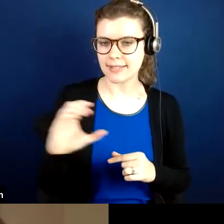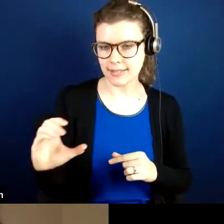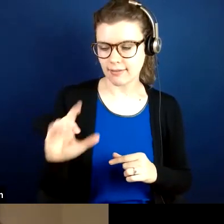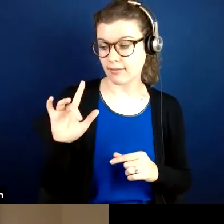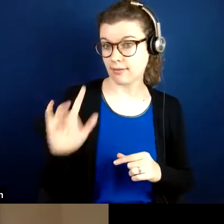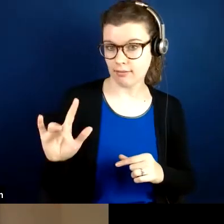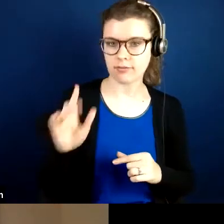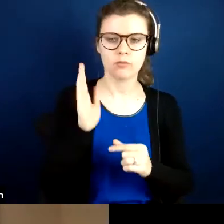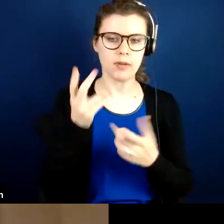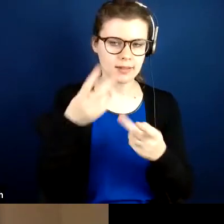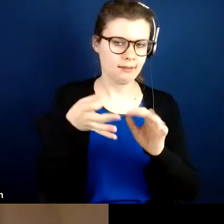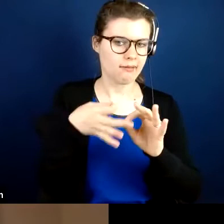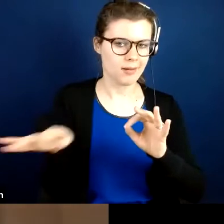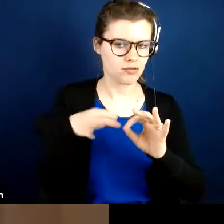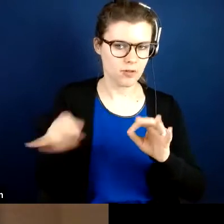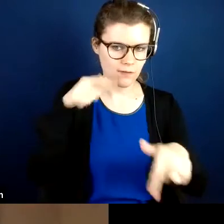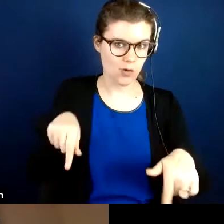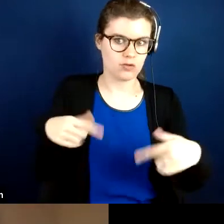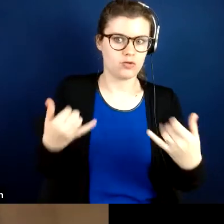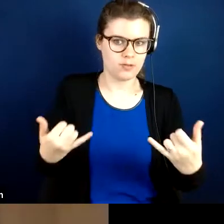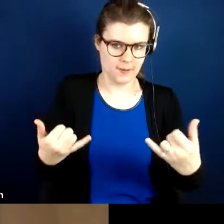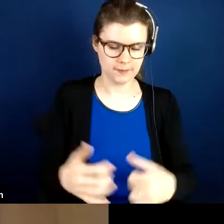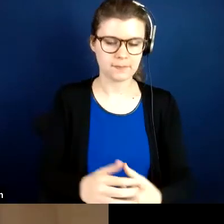selecting the CC tab on the menu bar.